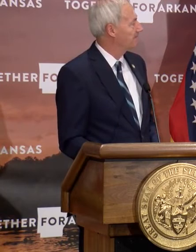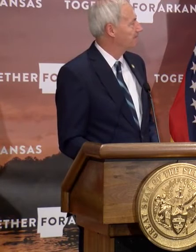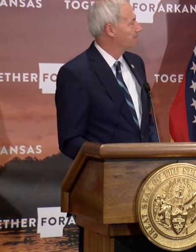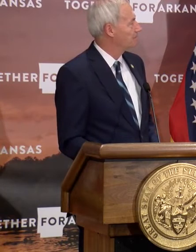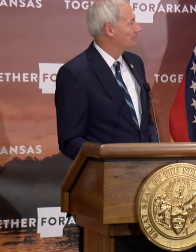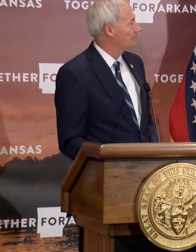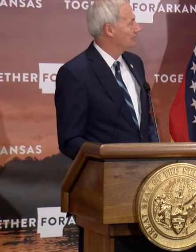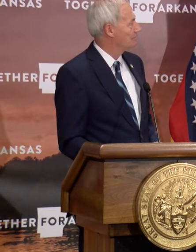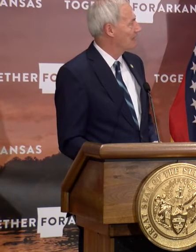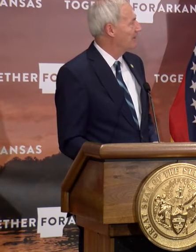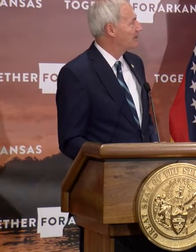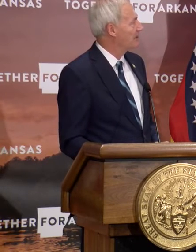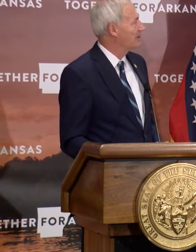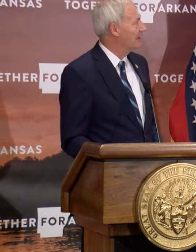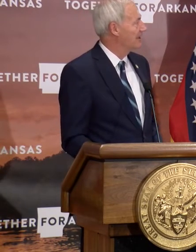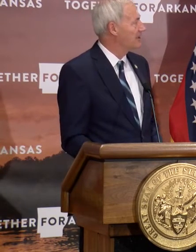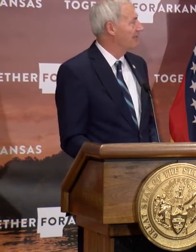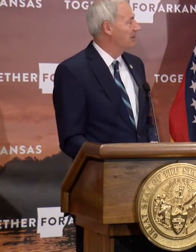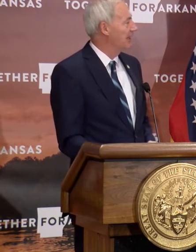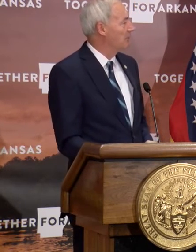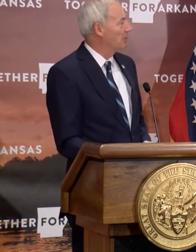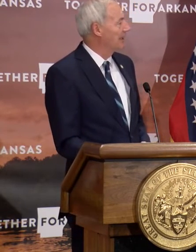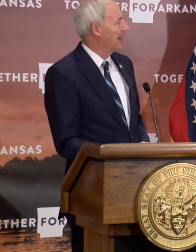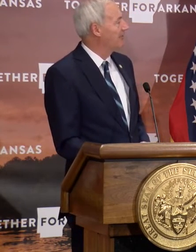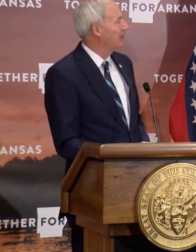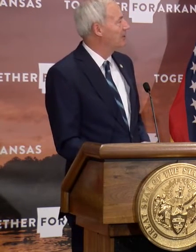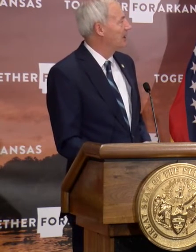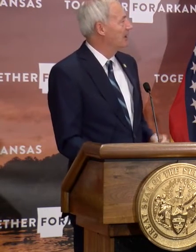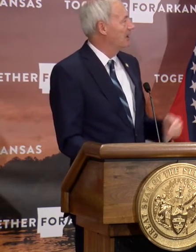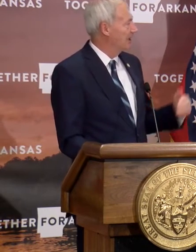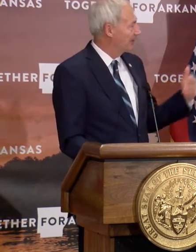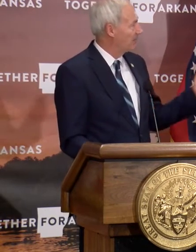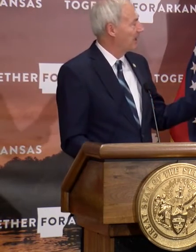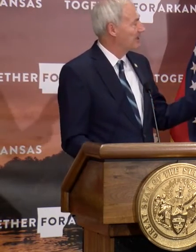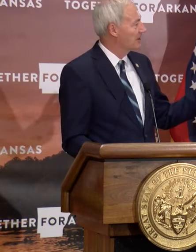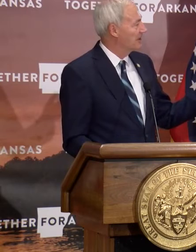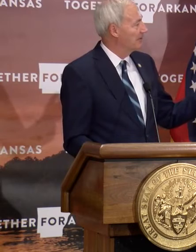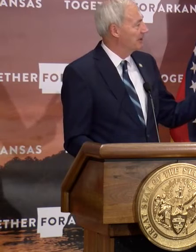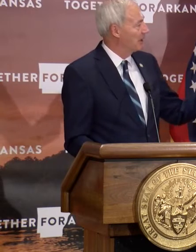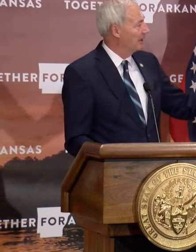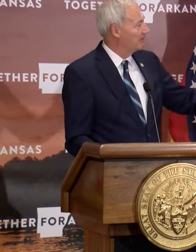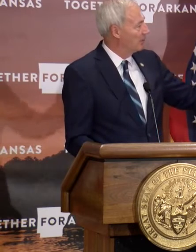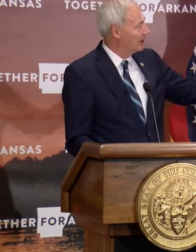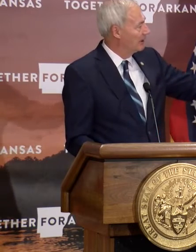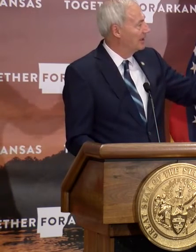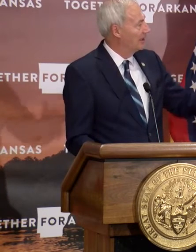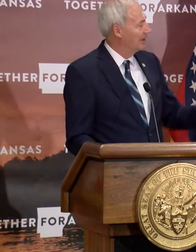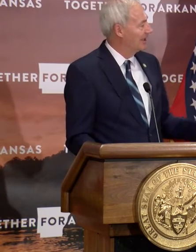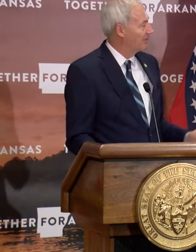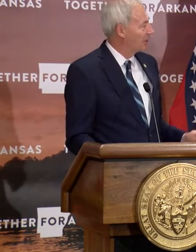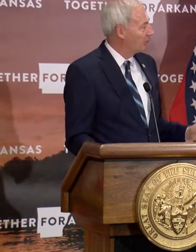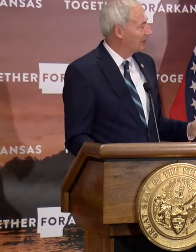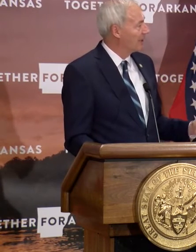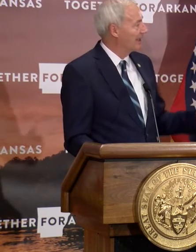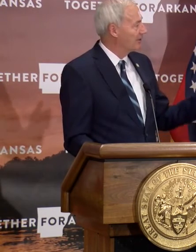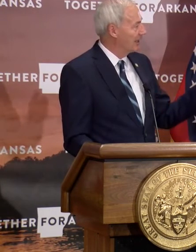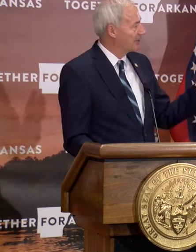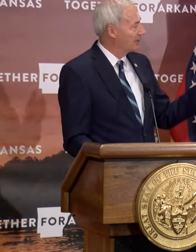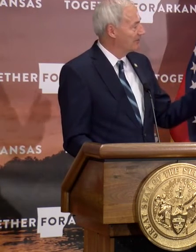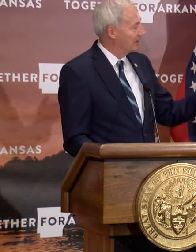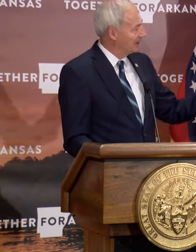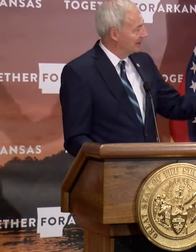slide. And this is the 7-day rolling average of our positivity rate, where we're going the